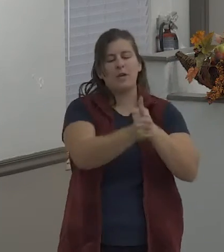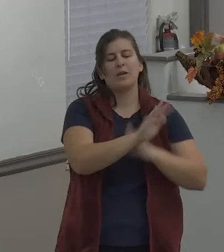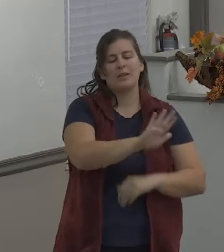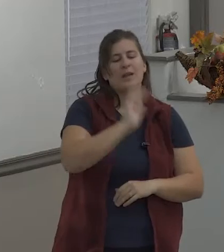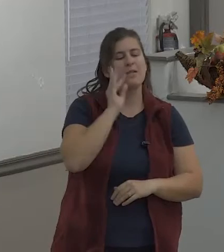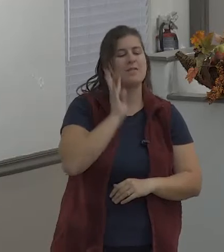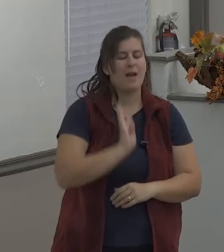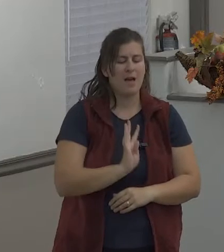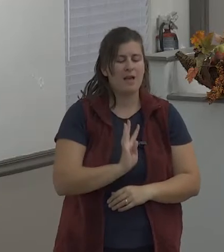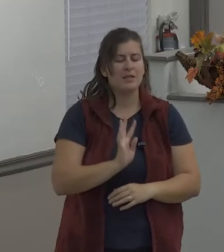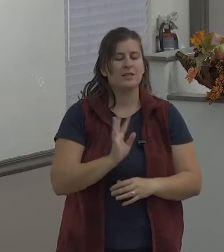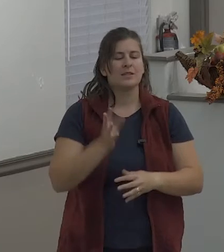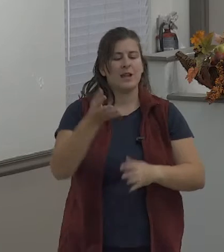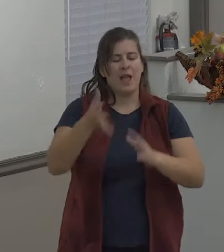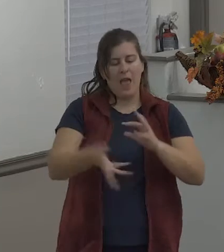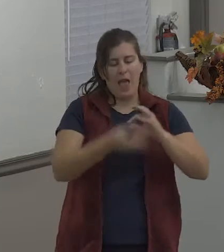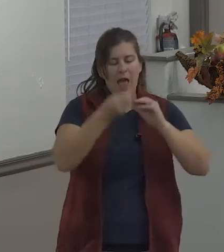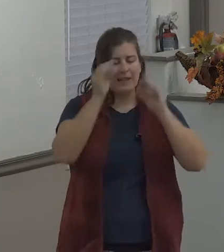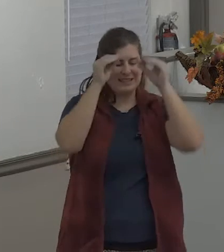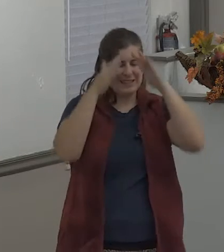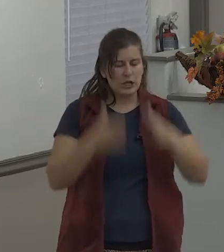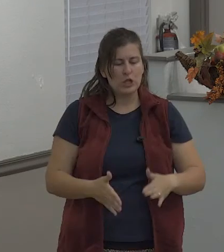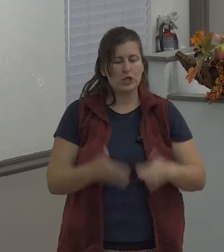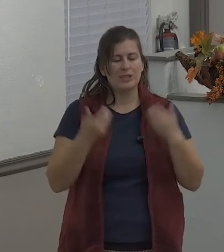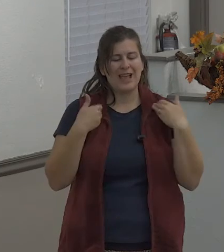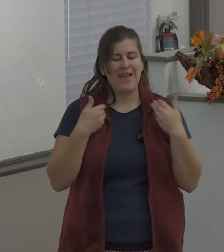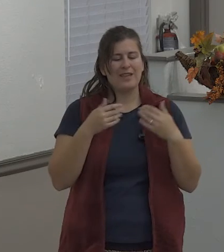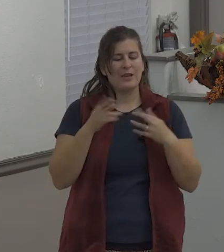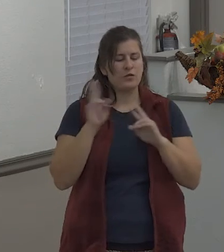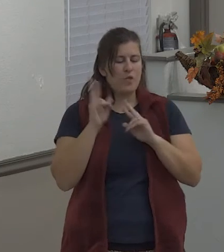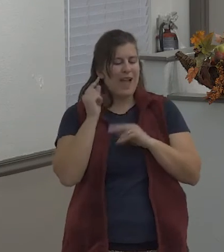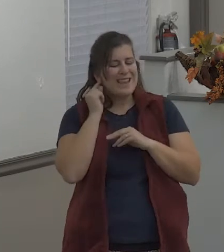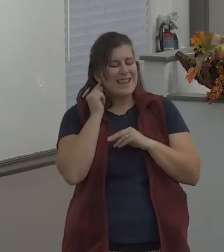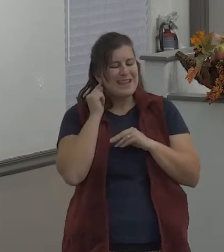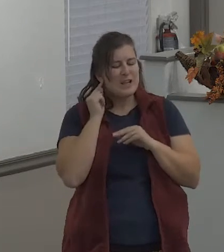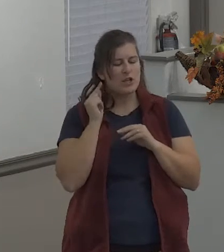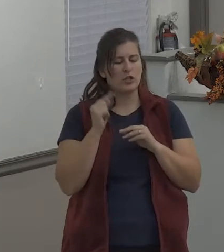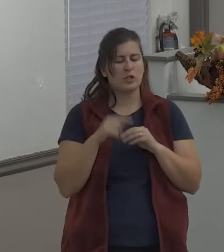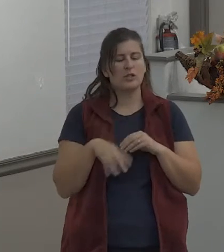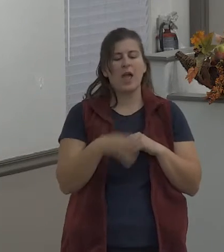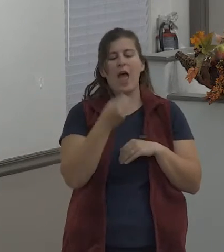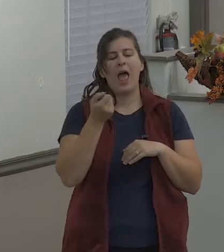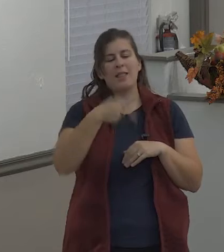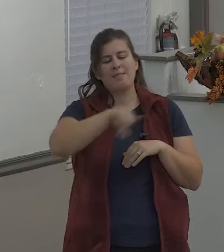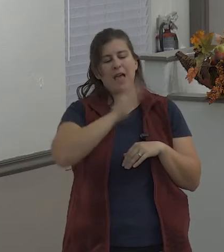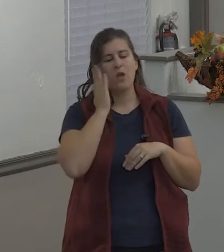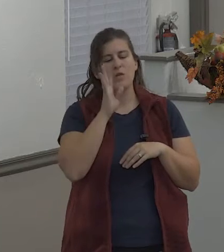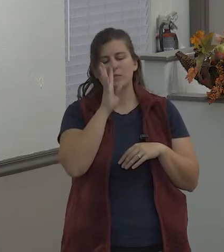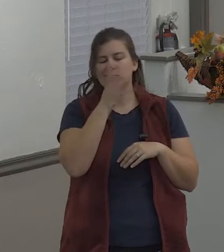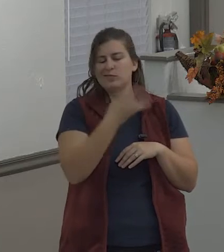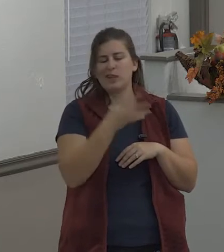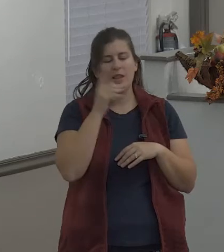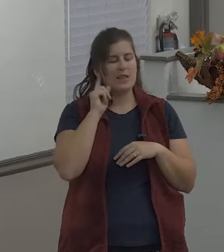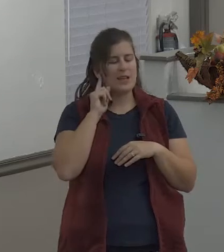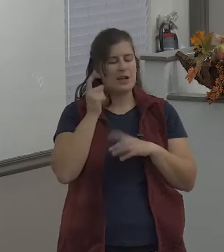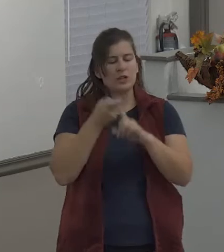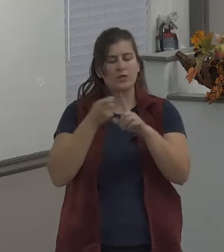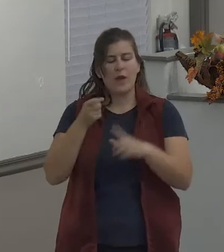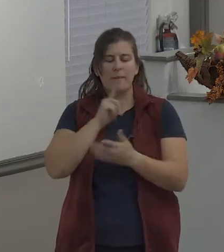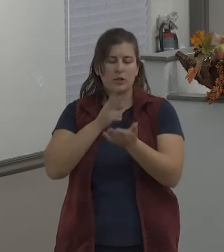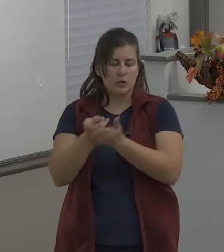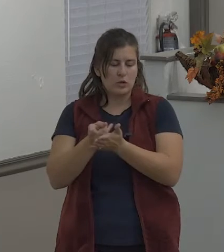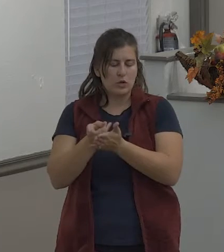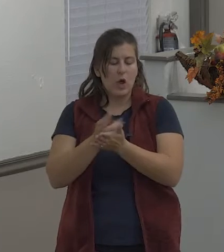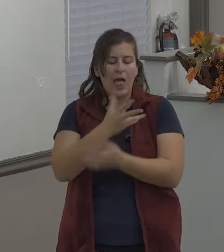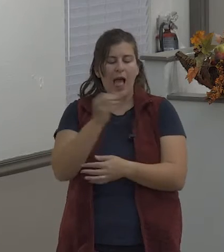own lusts shall they heap to themselves teachers having itching ears. And they shall turn away their ears from